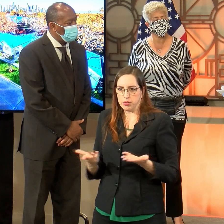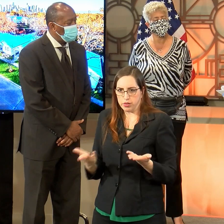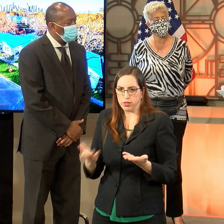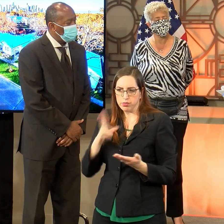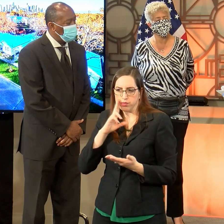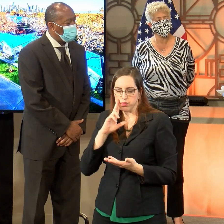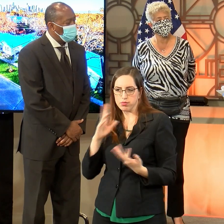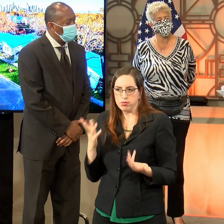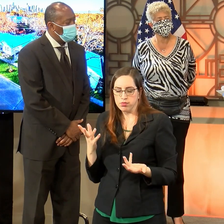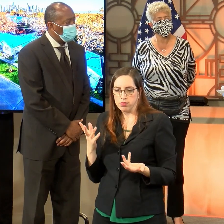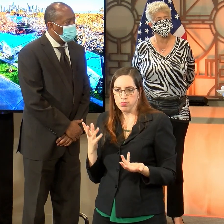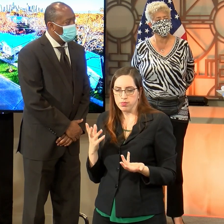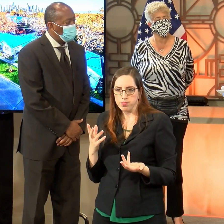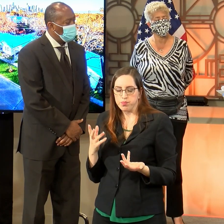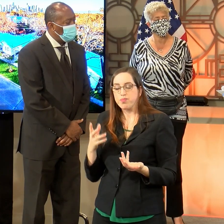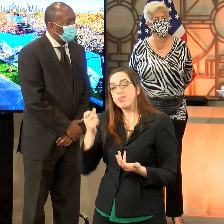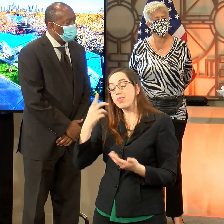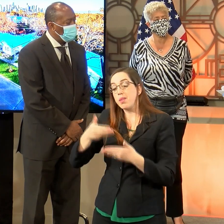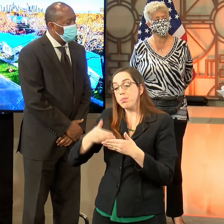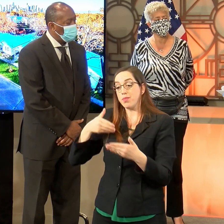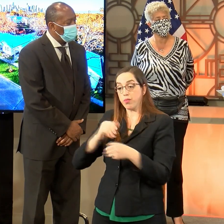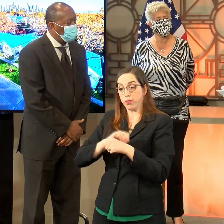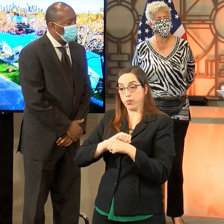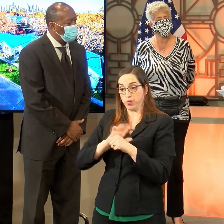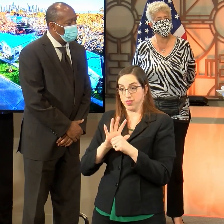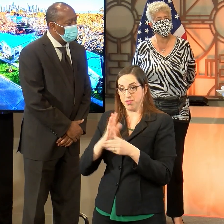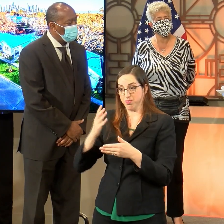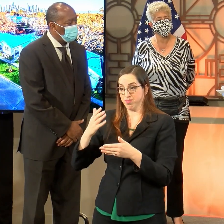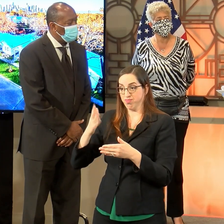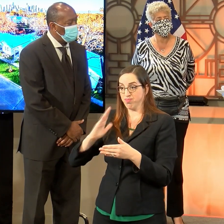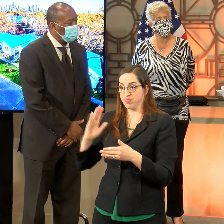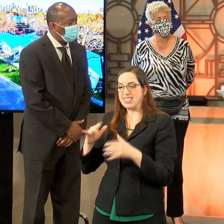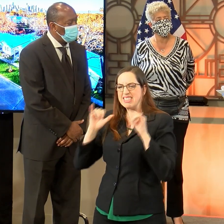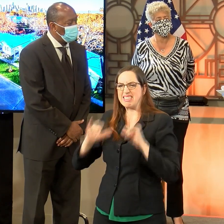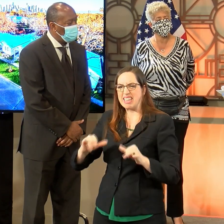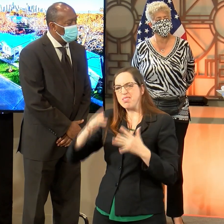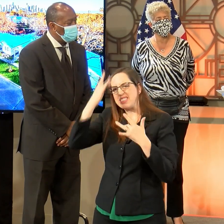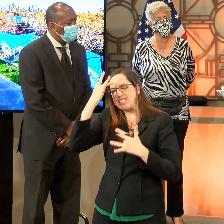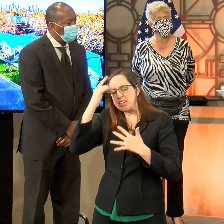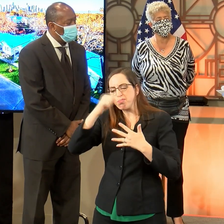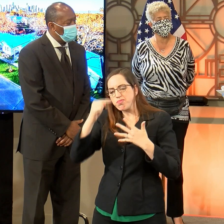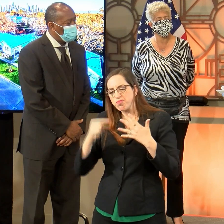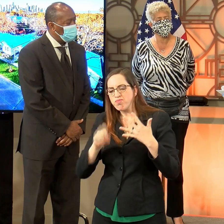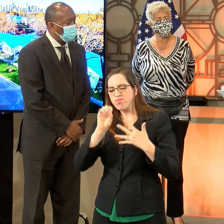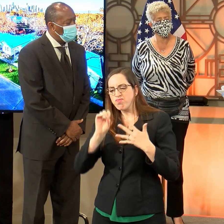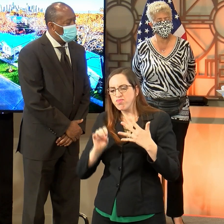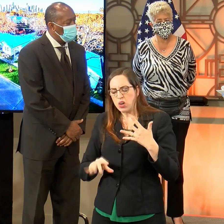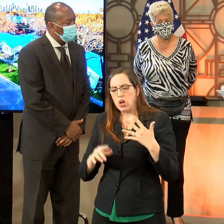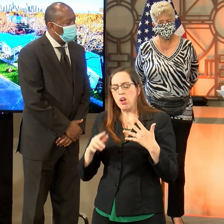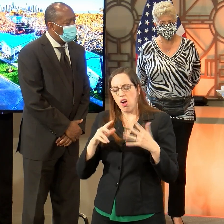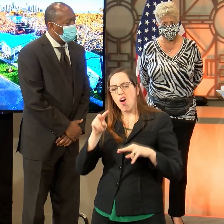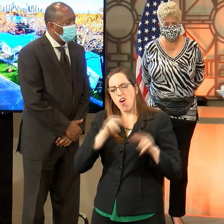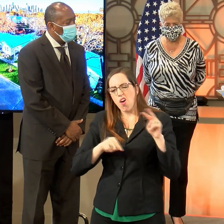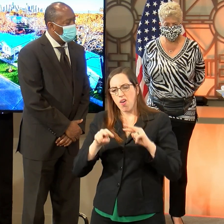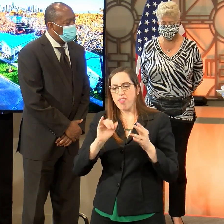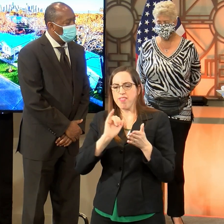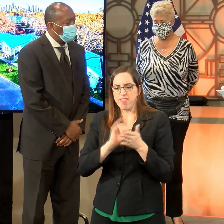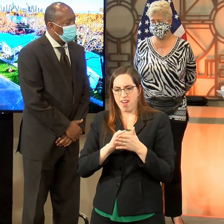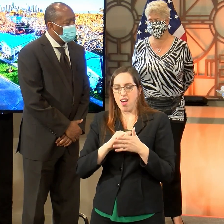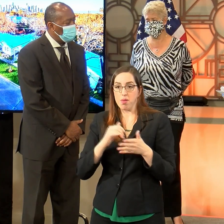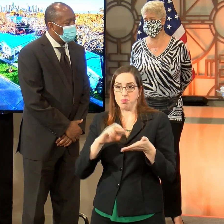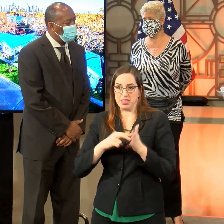American. Before COVID-19, these same chronic health conditions were identified as some of the factors making the